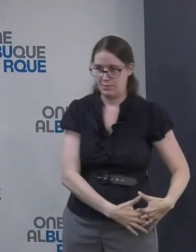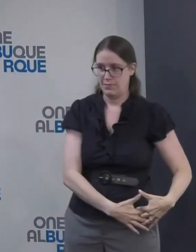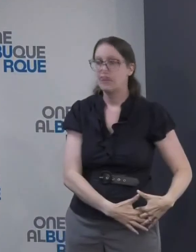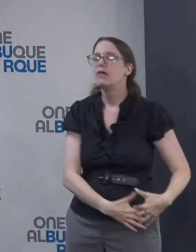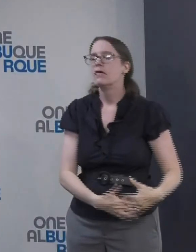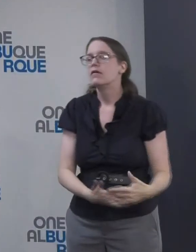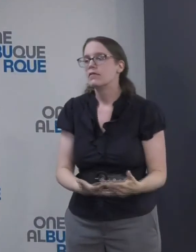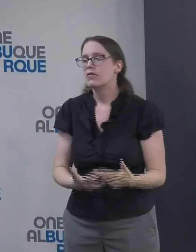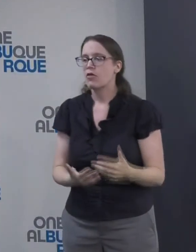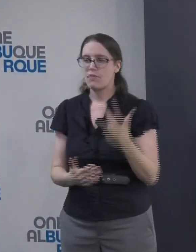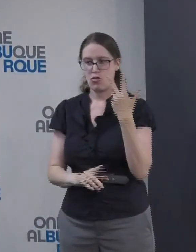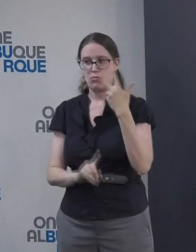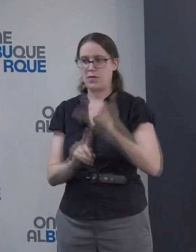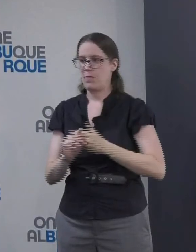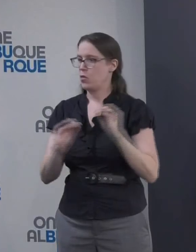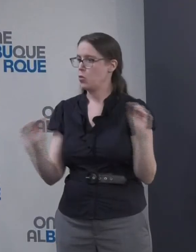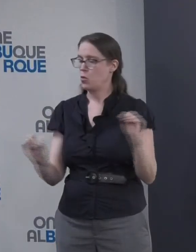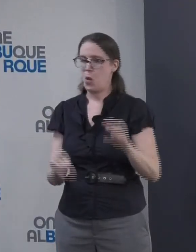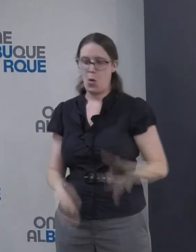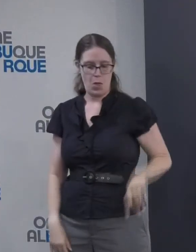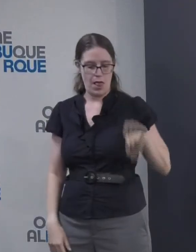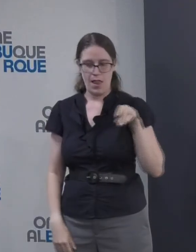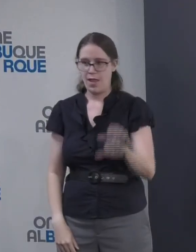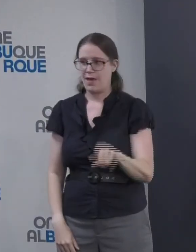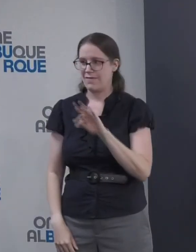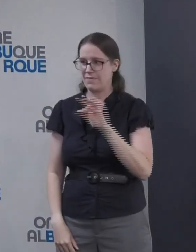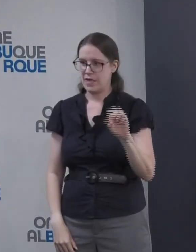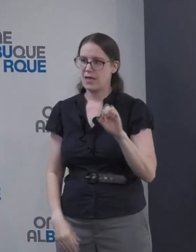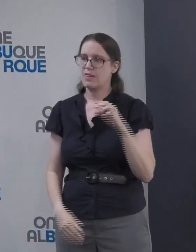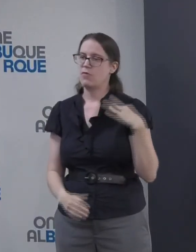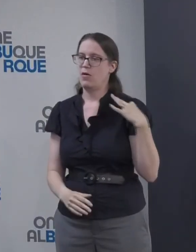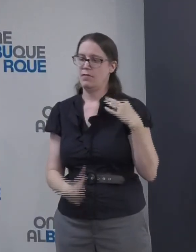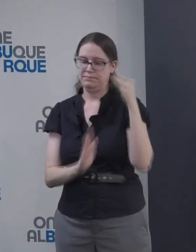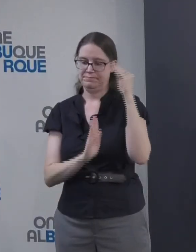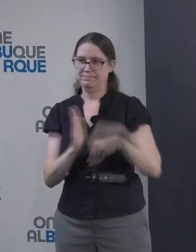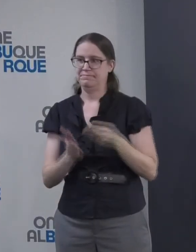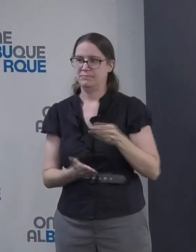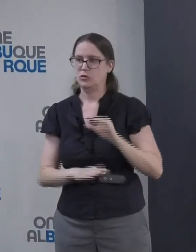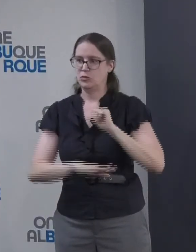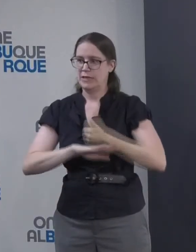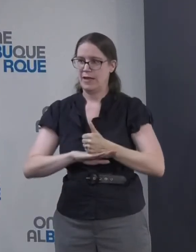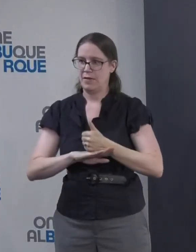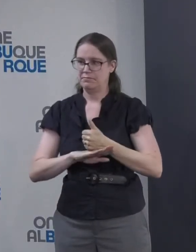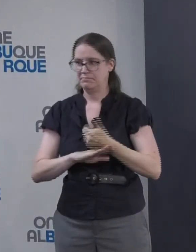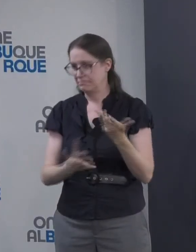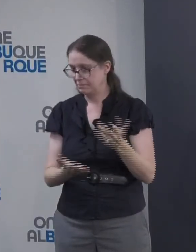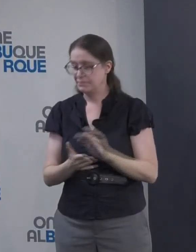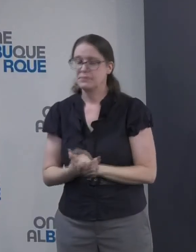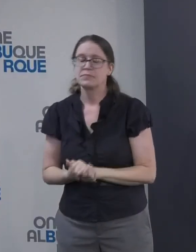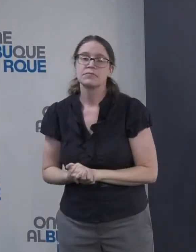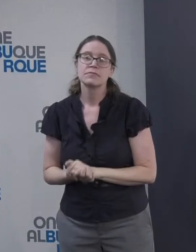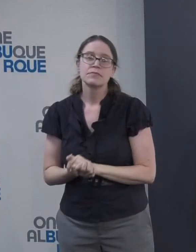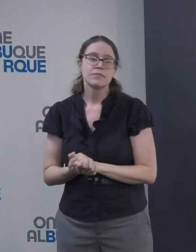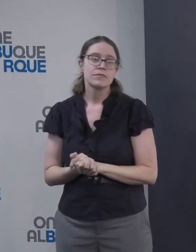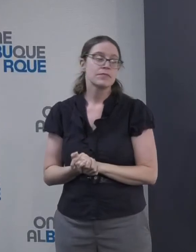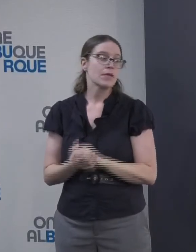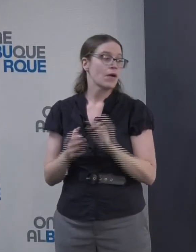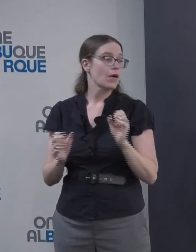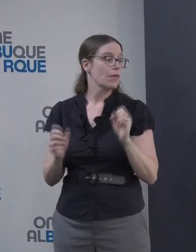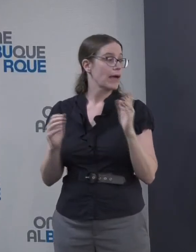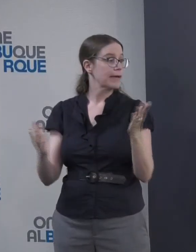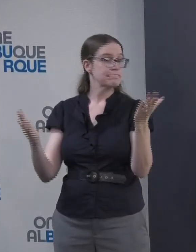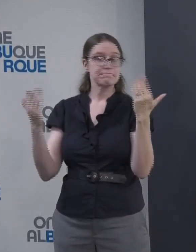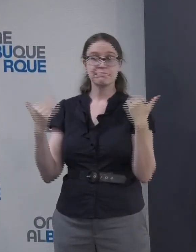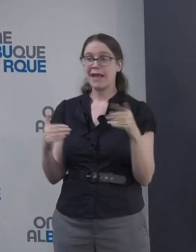we're also going to waive those fees so that you can get that done and that outside seating set up. Okay, I think with that, we're going to